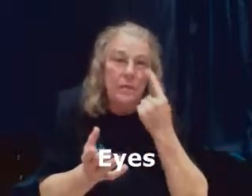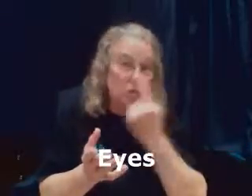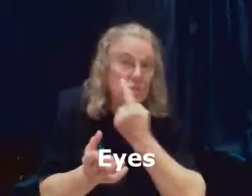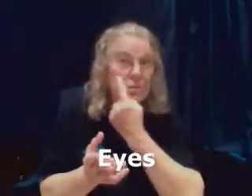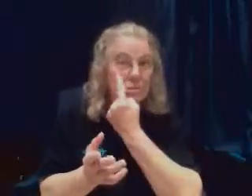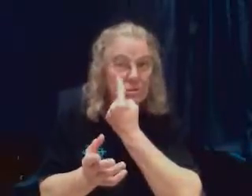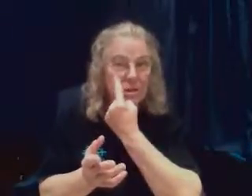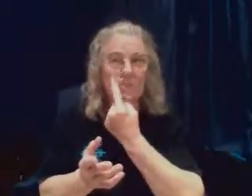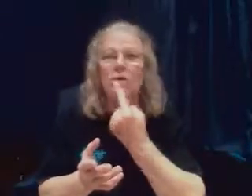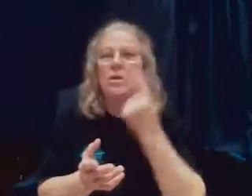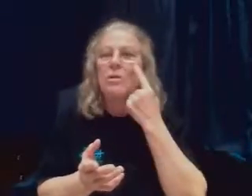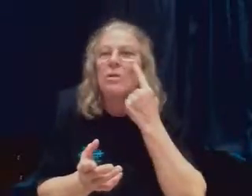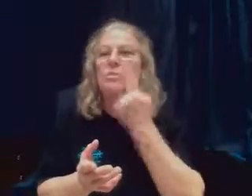just touching.